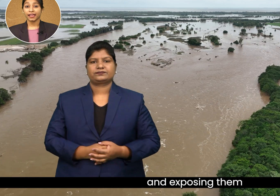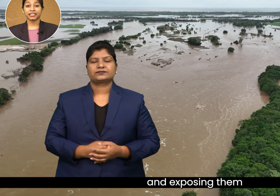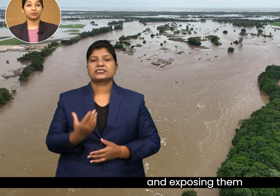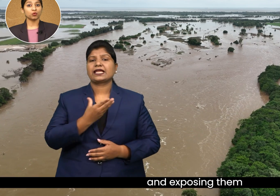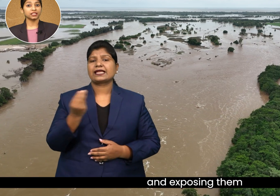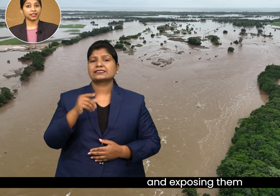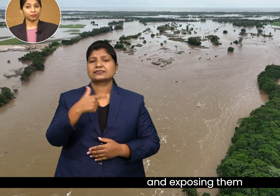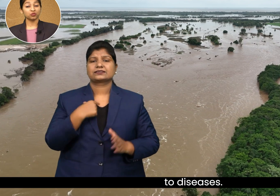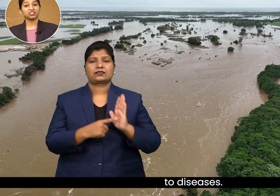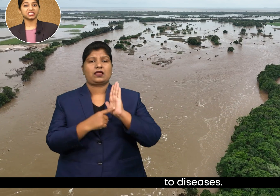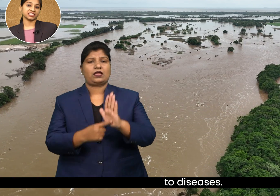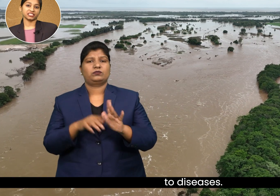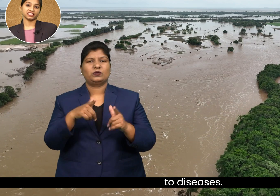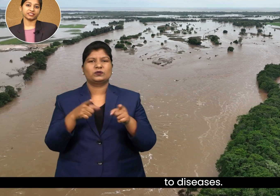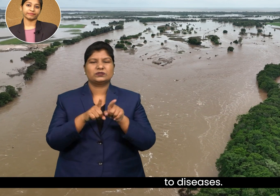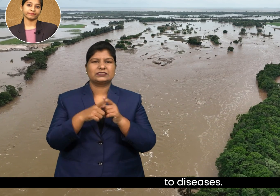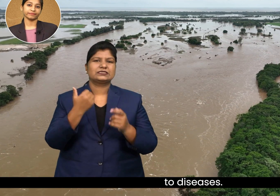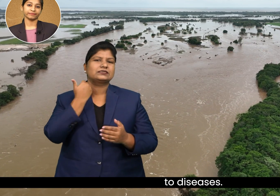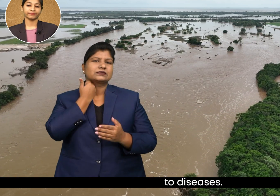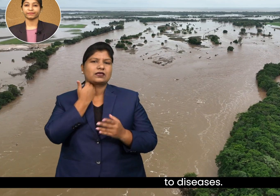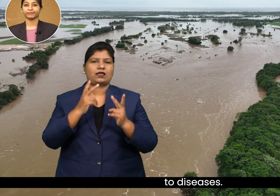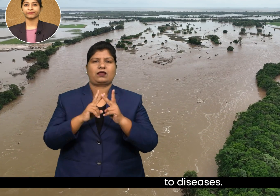and exposing them to diseases.